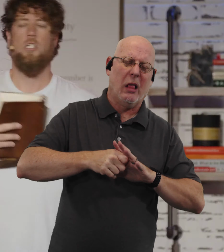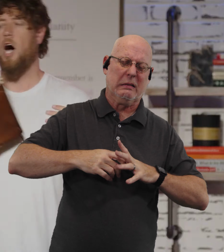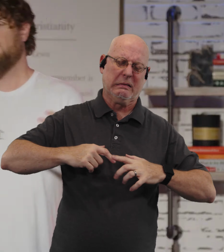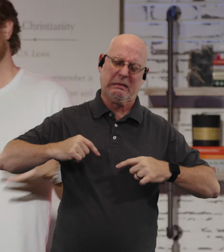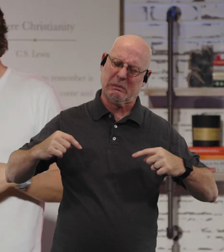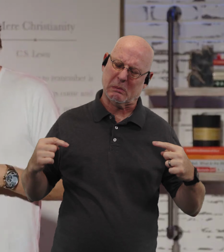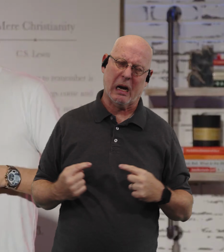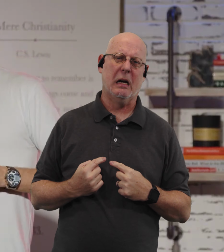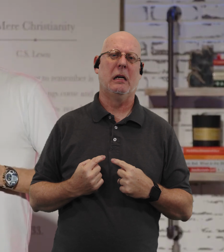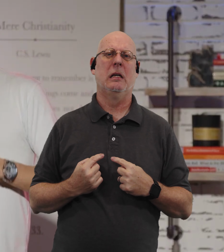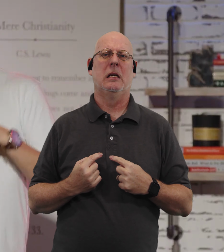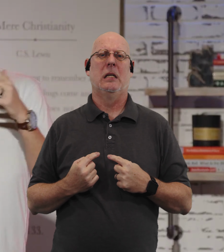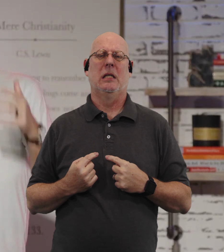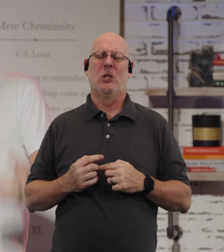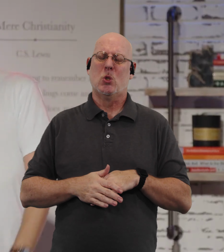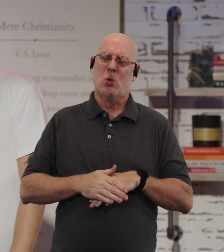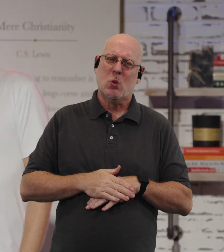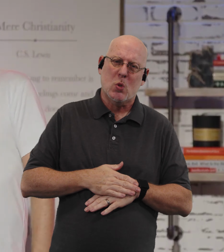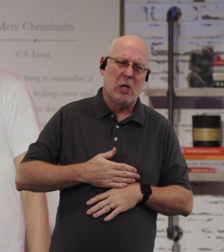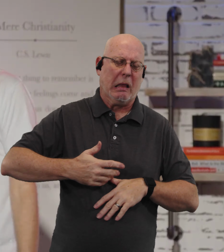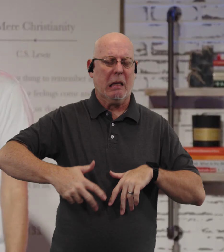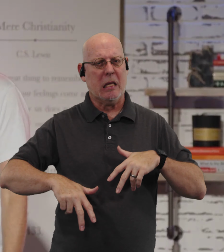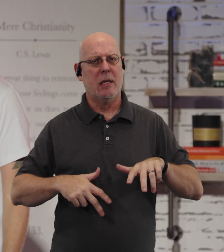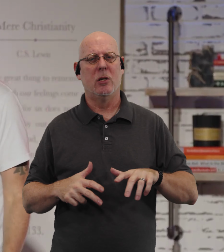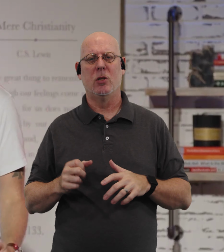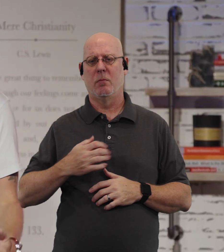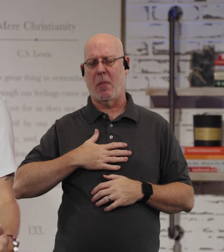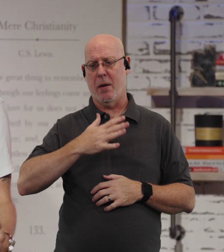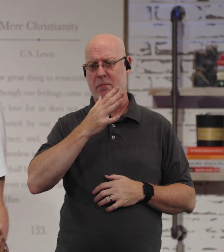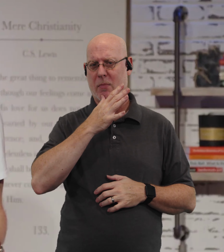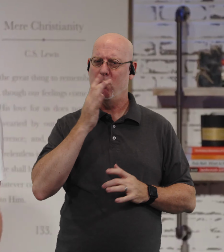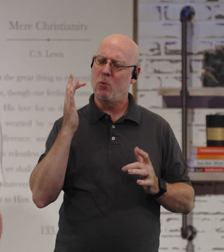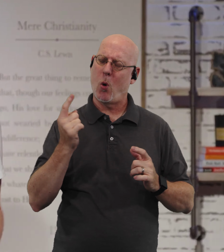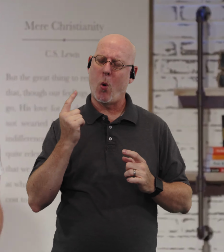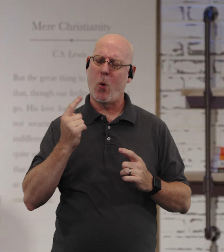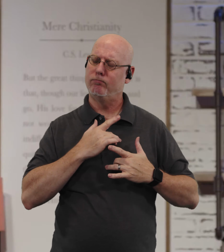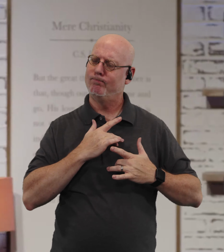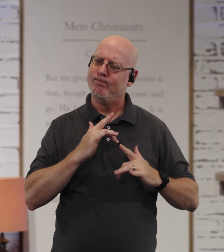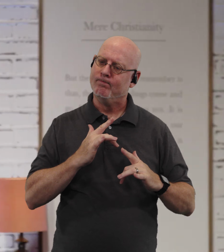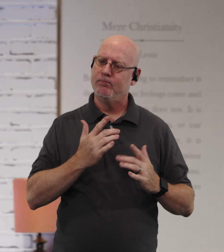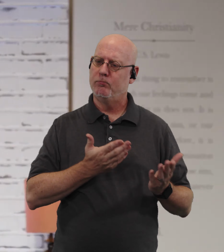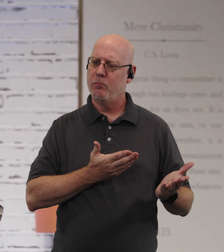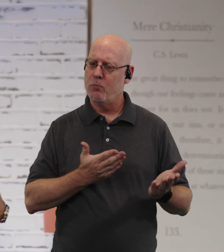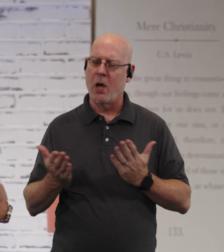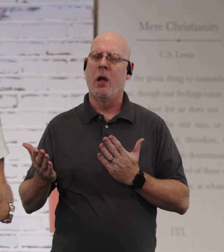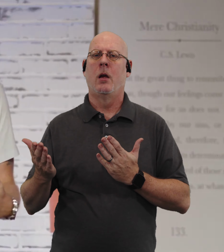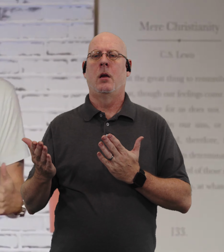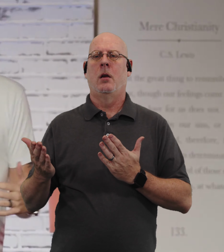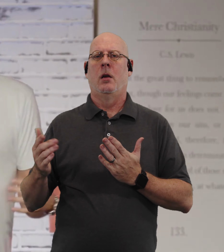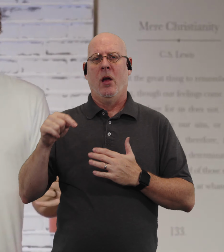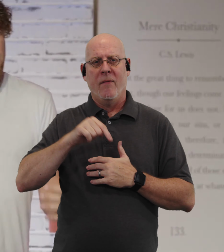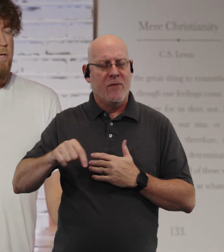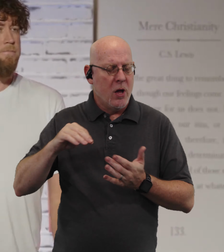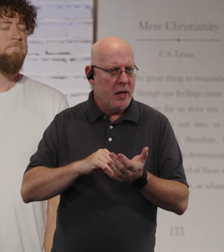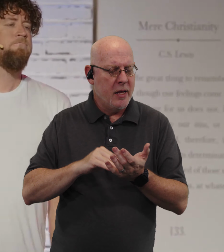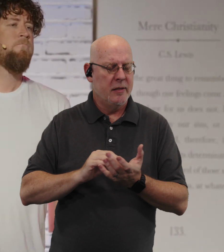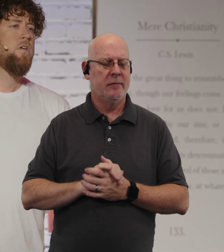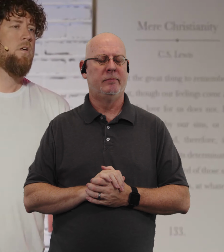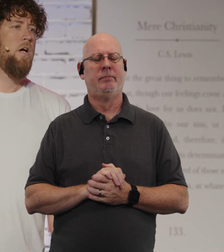quite uncomfortable, slowed me down. And so my mom, always empathetic, took me to the foot